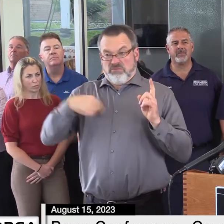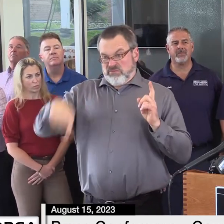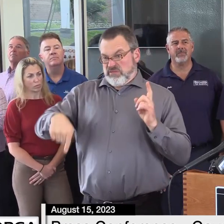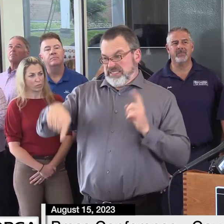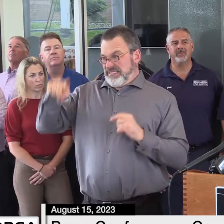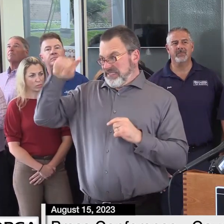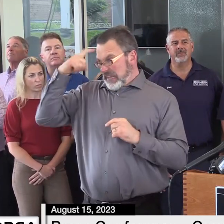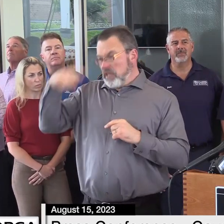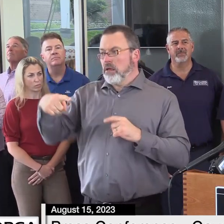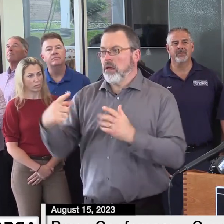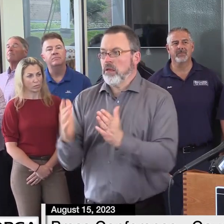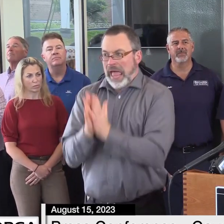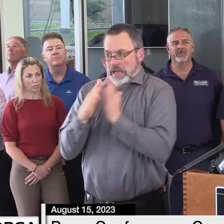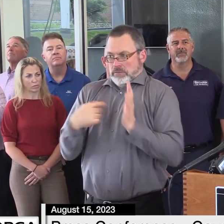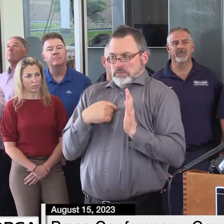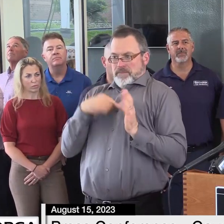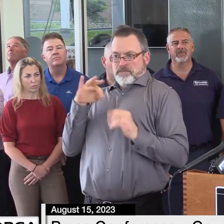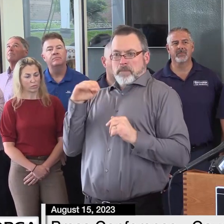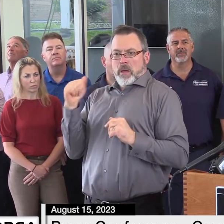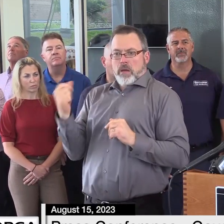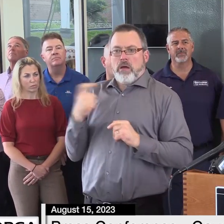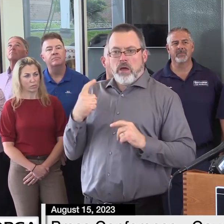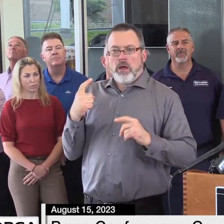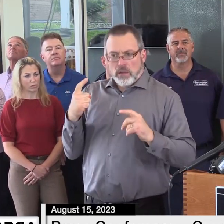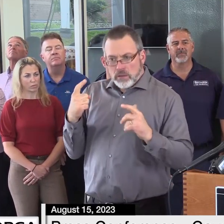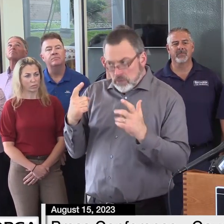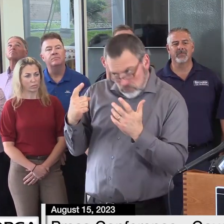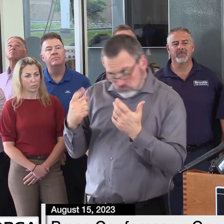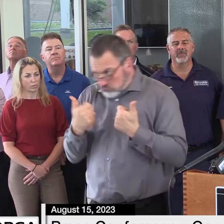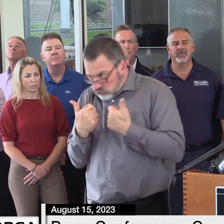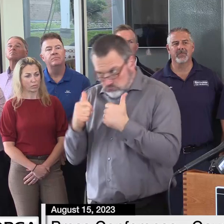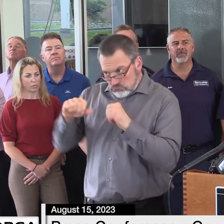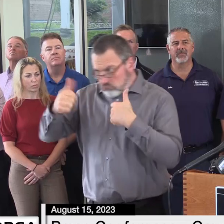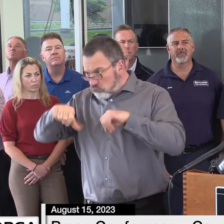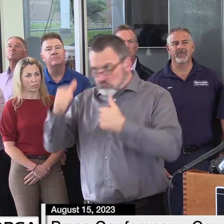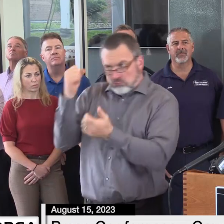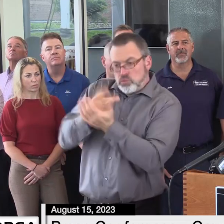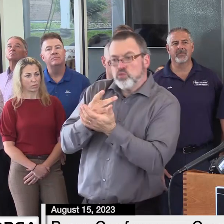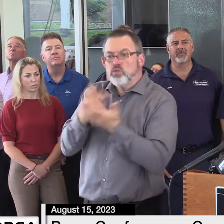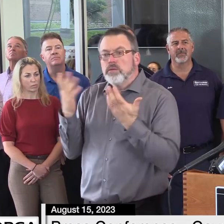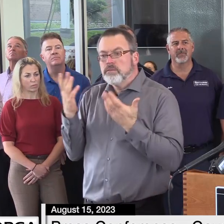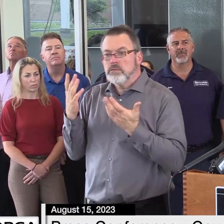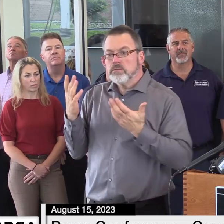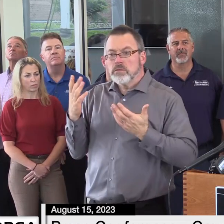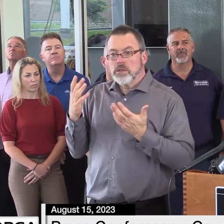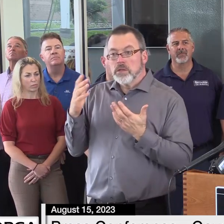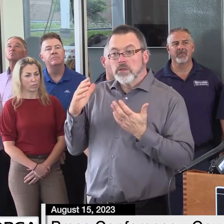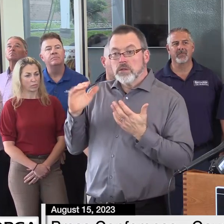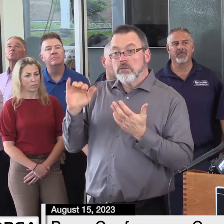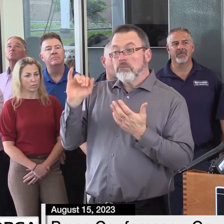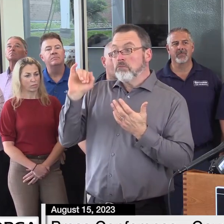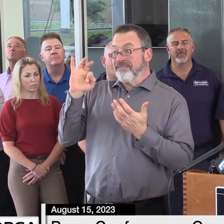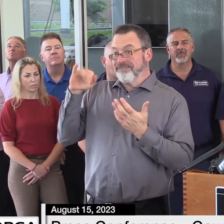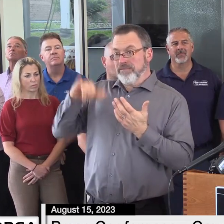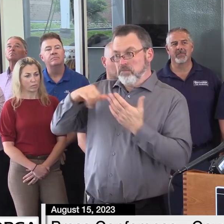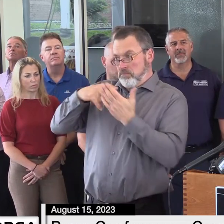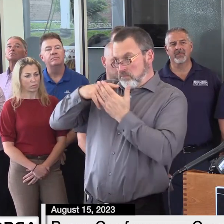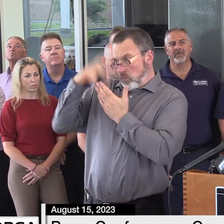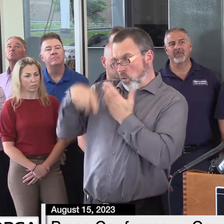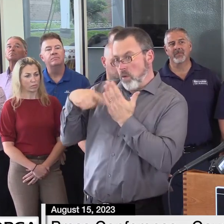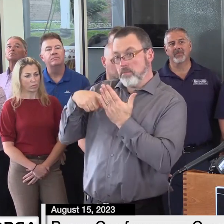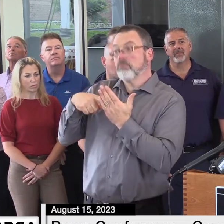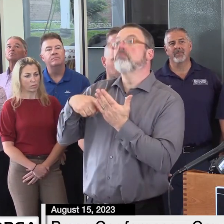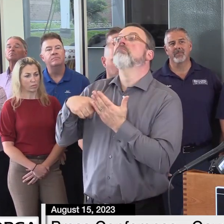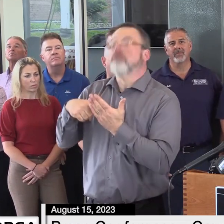awaiting word from headquarters of whether that's approved or not. That program allows us to provide assistance when